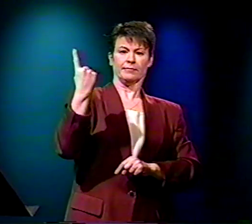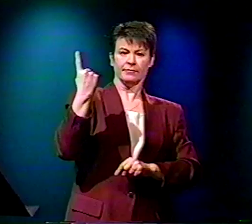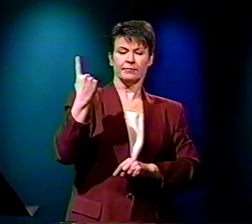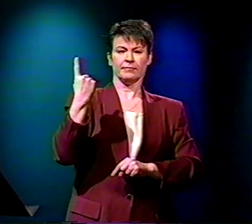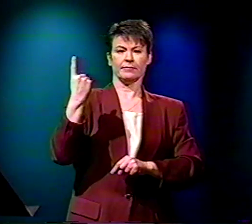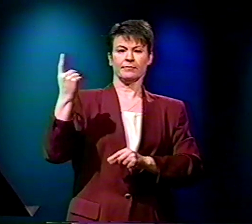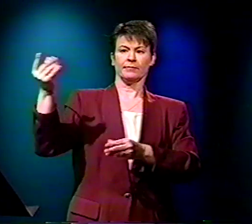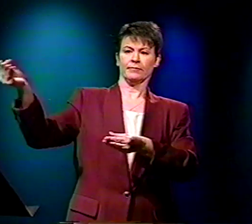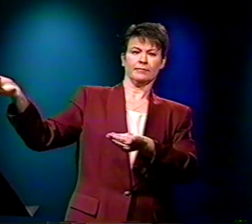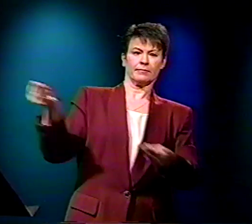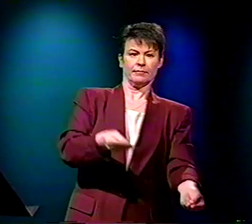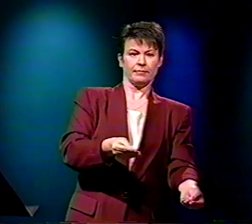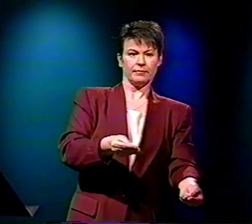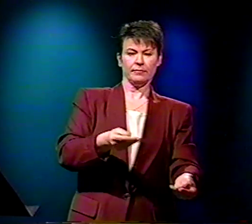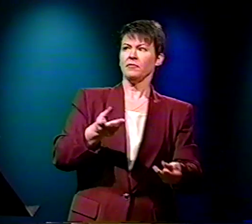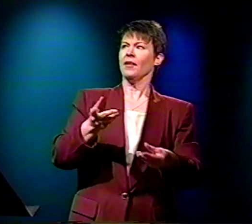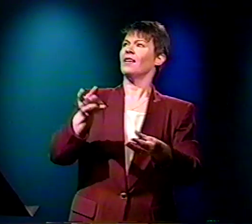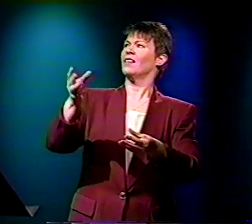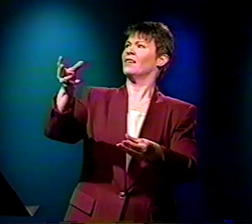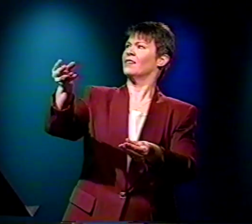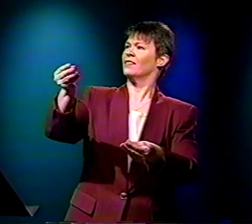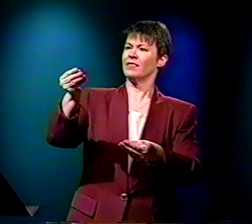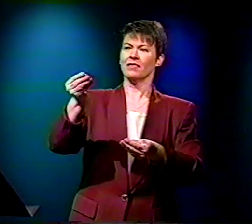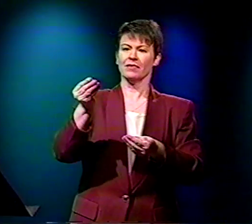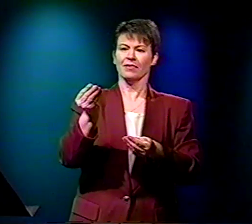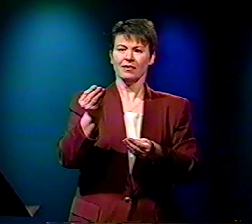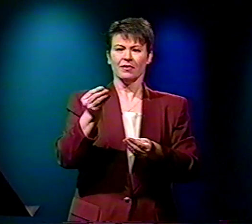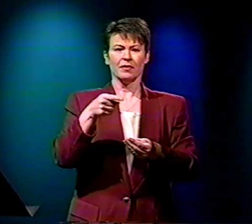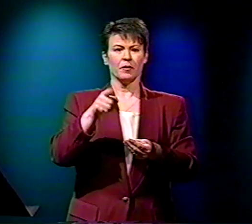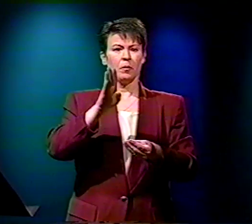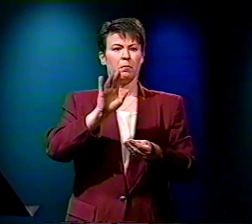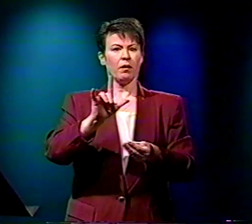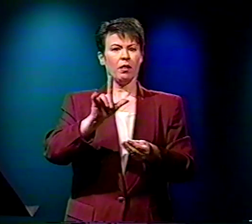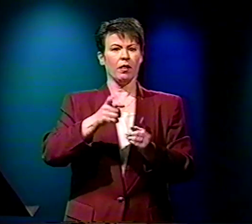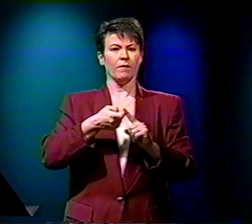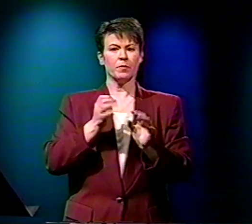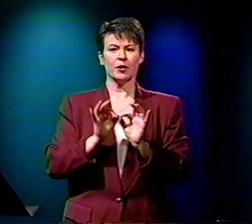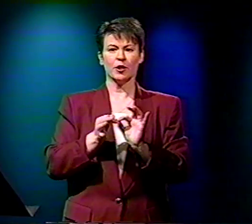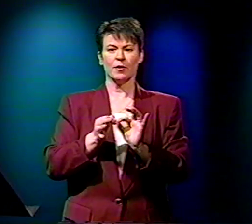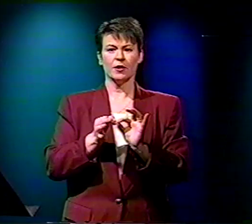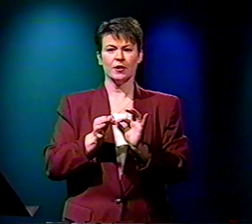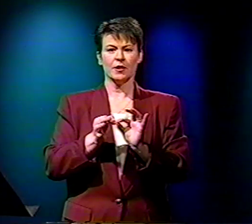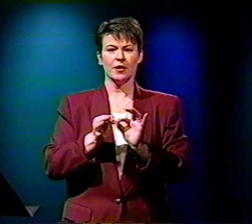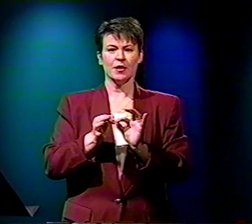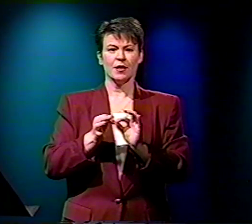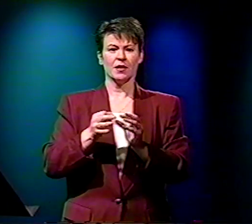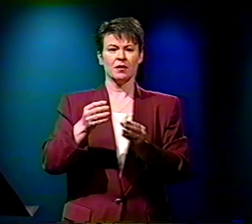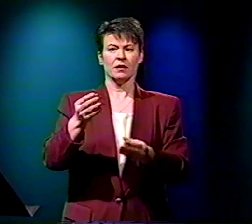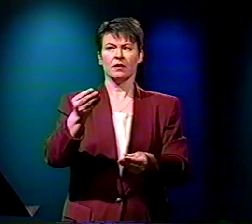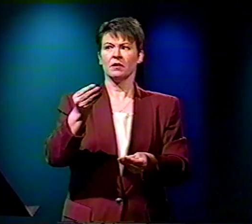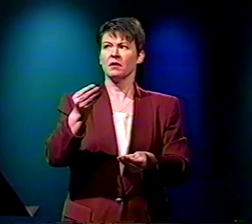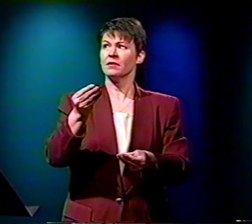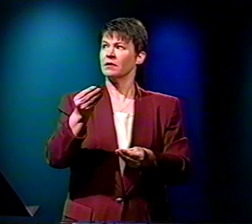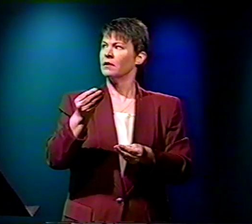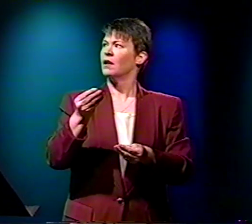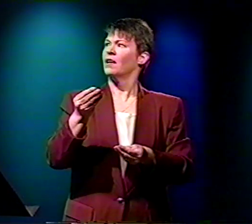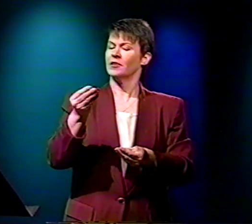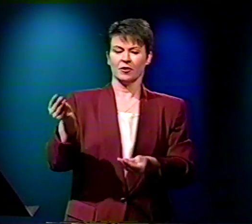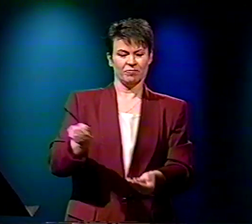to that employee and shows the employee this form, which is actually the bill for interpreter services